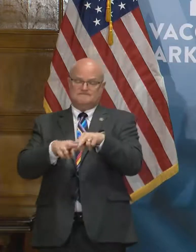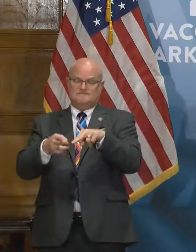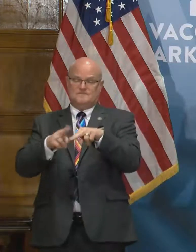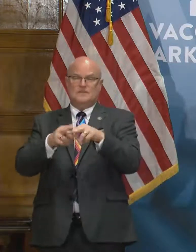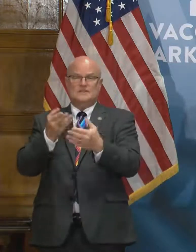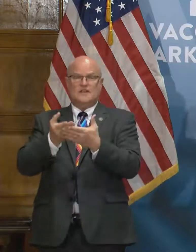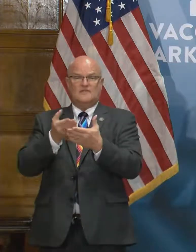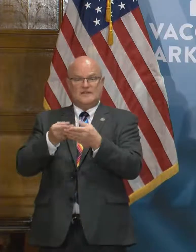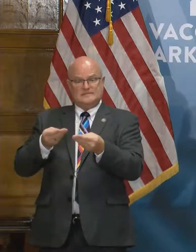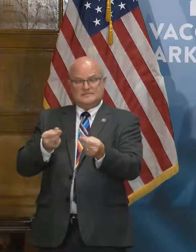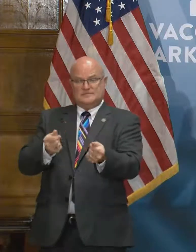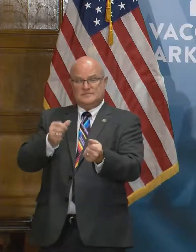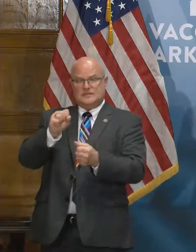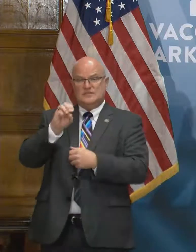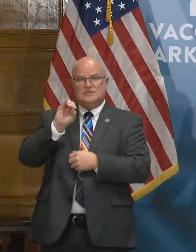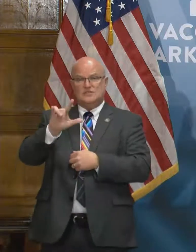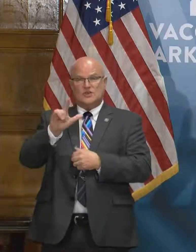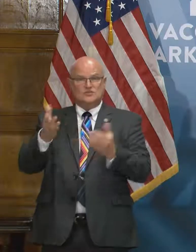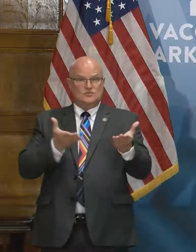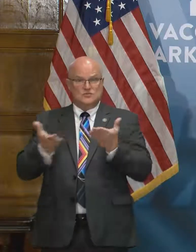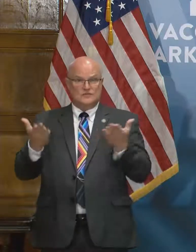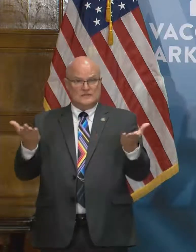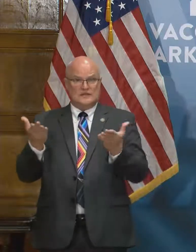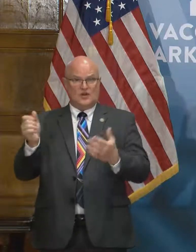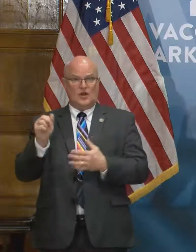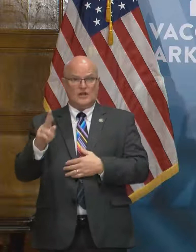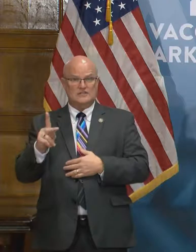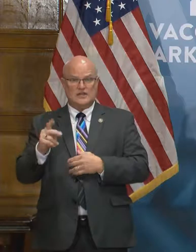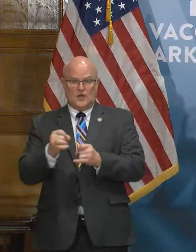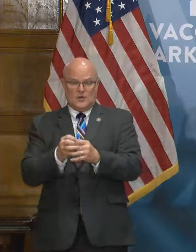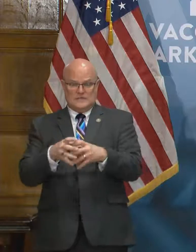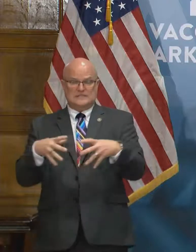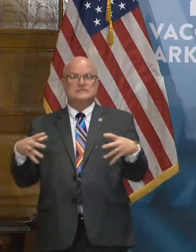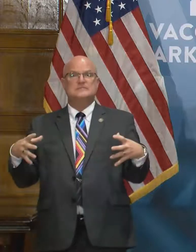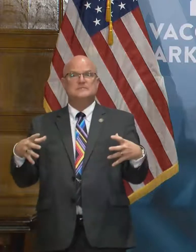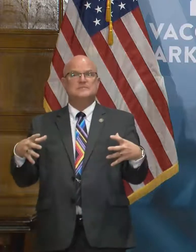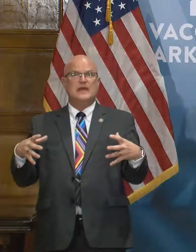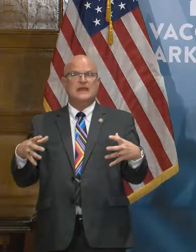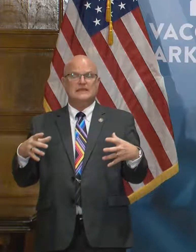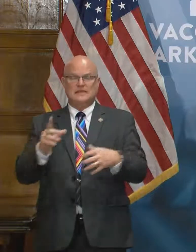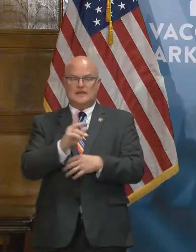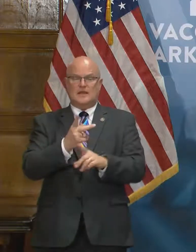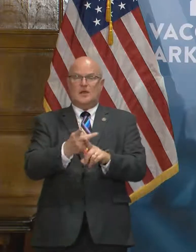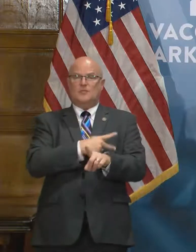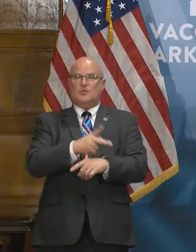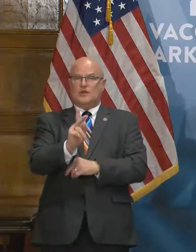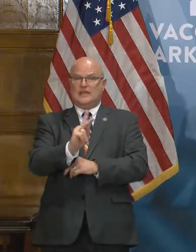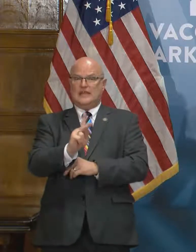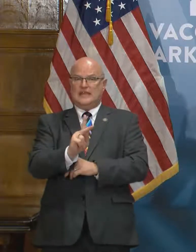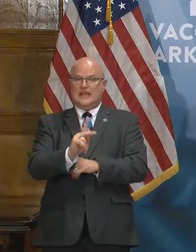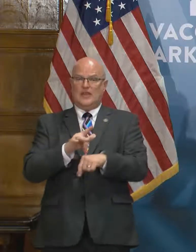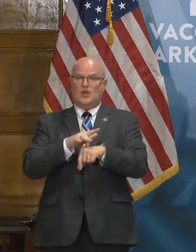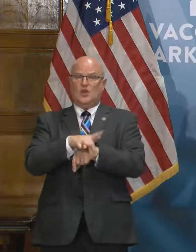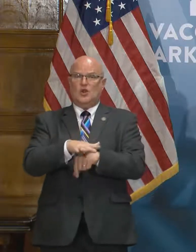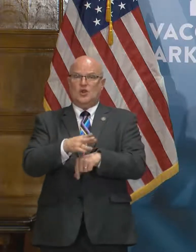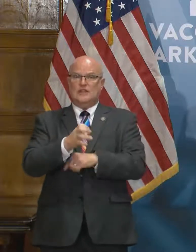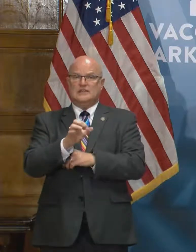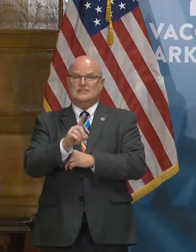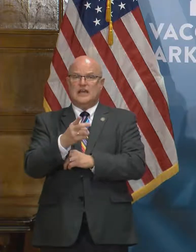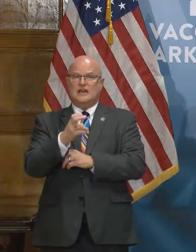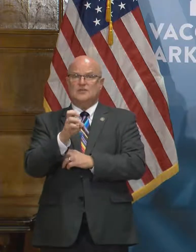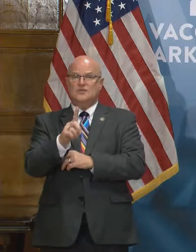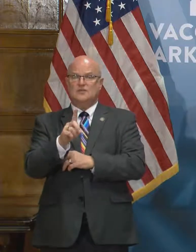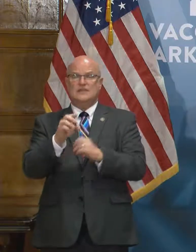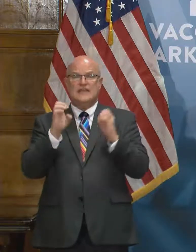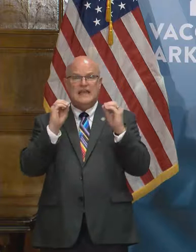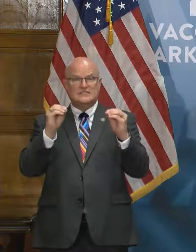our funding of social services in Arkansas. We've expanded pre-K, early childhood education. We've continued to invest